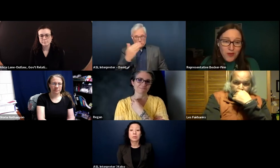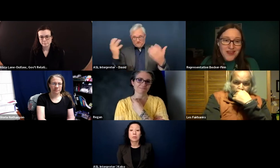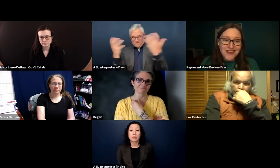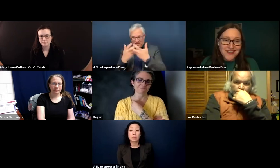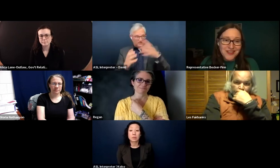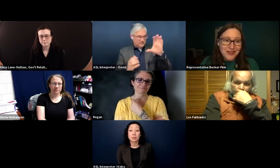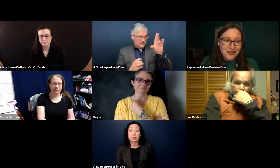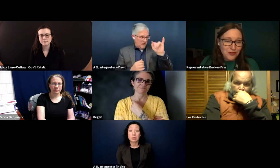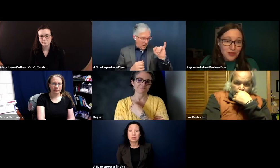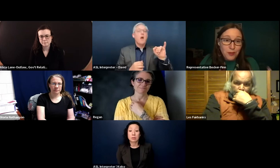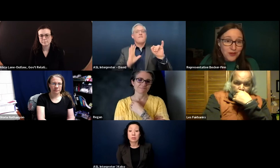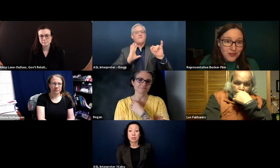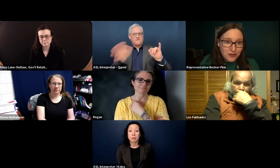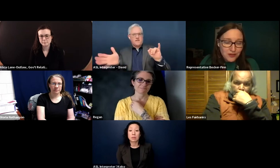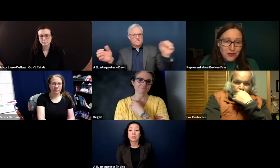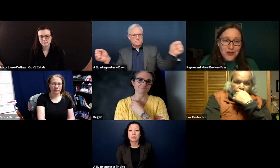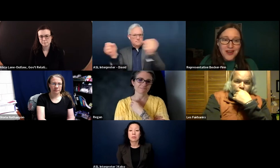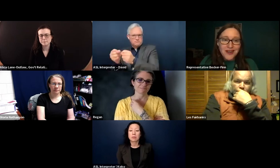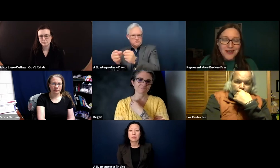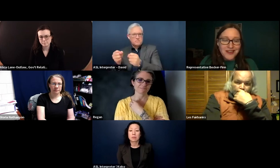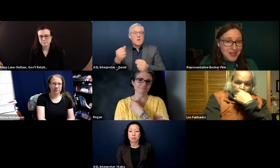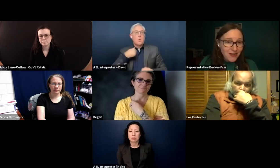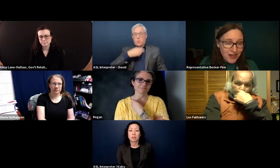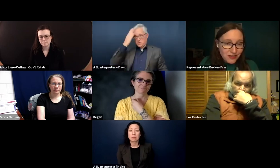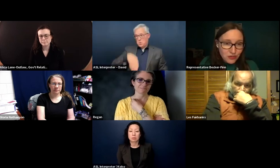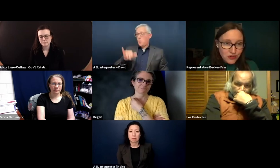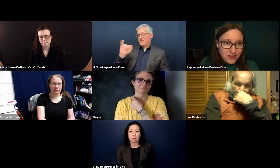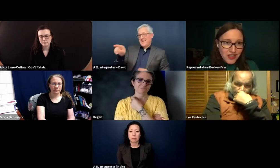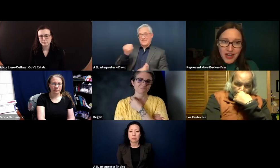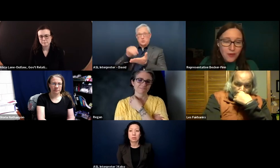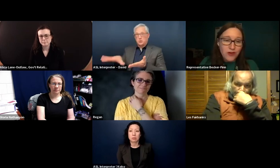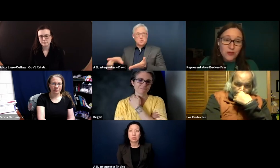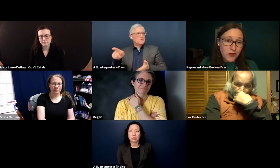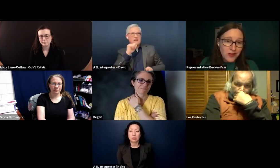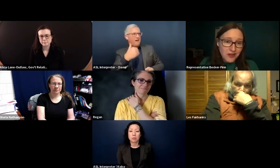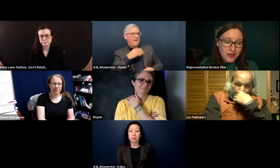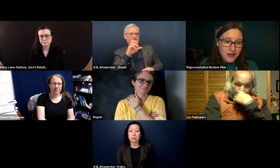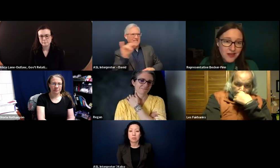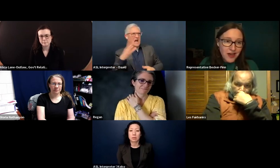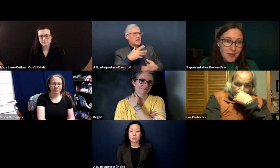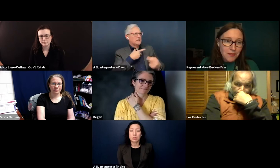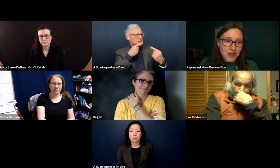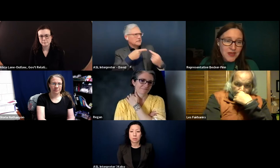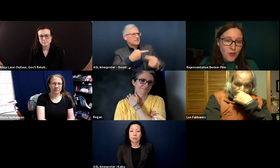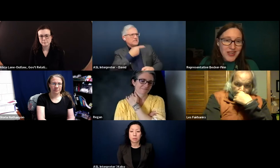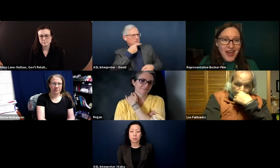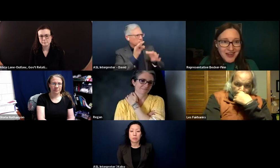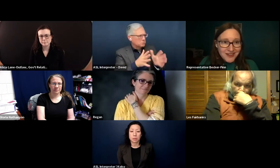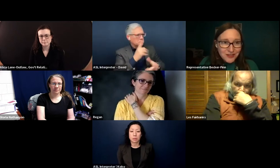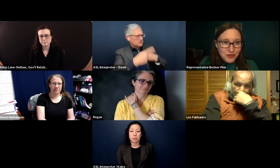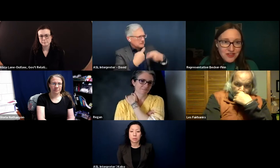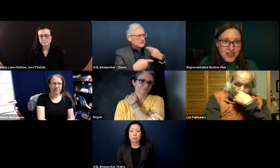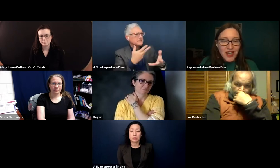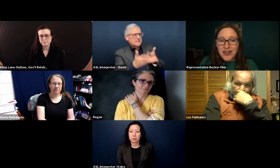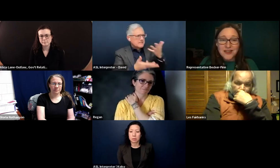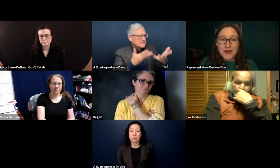know, because this particular student didn't have access to a CDI and it wasn't working. When he had